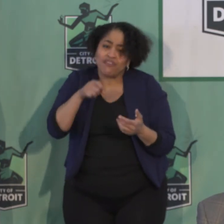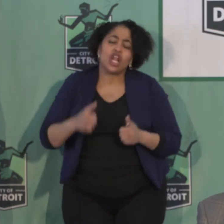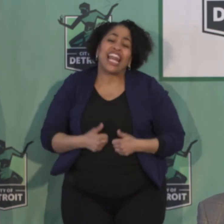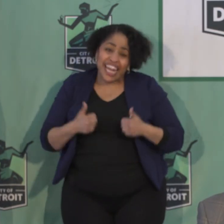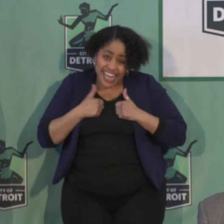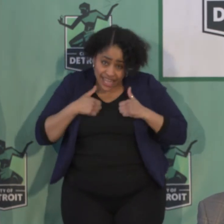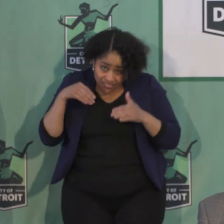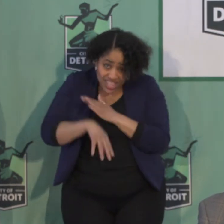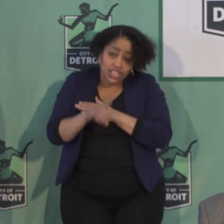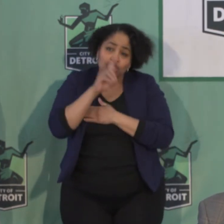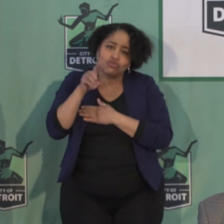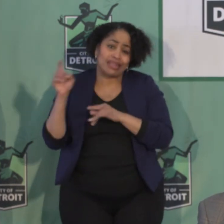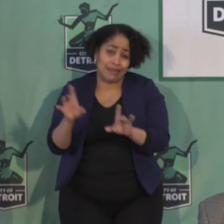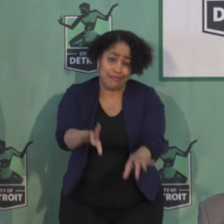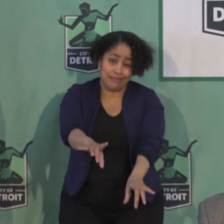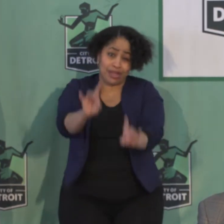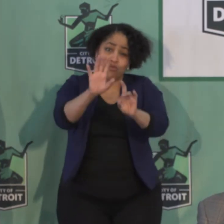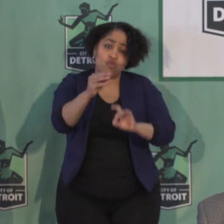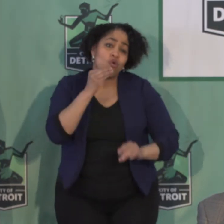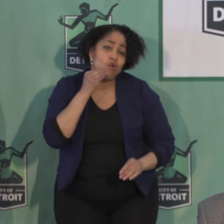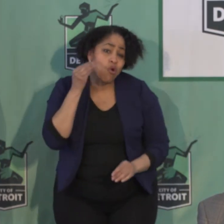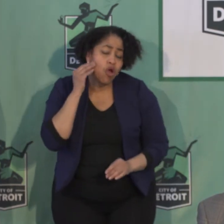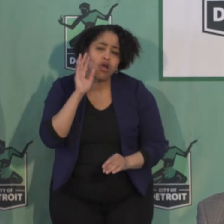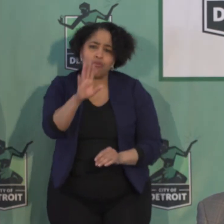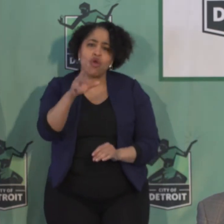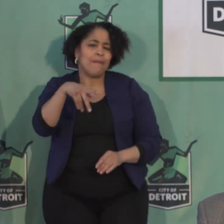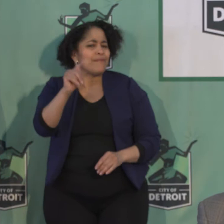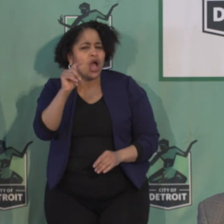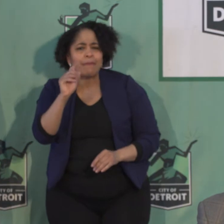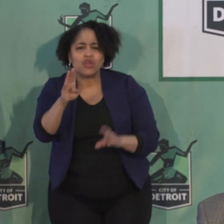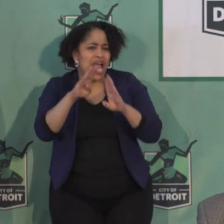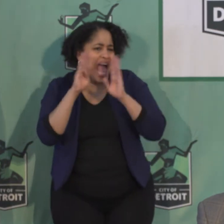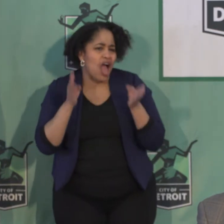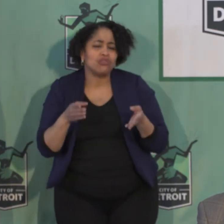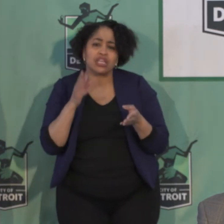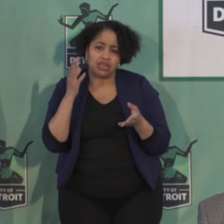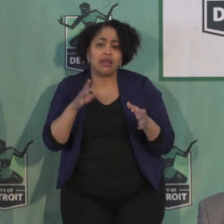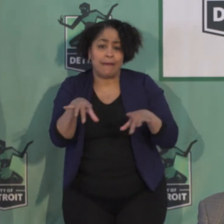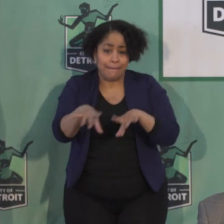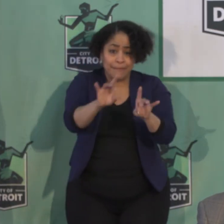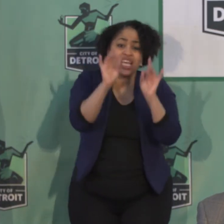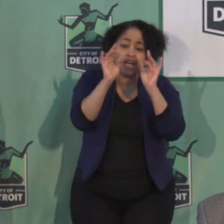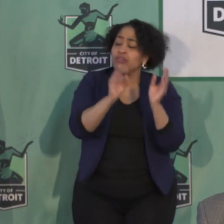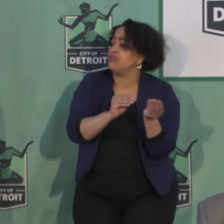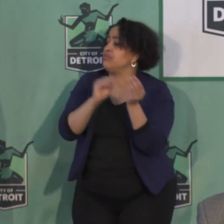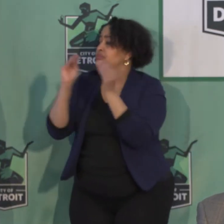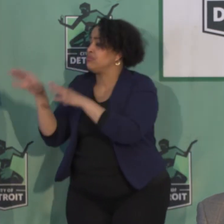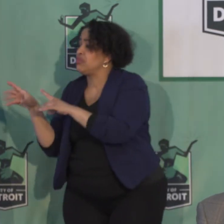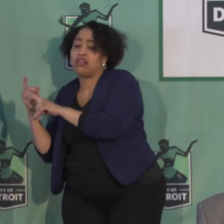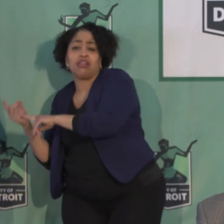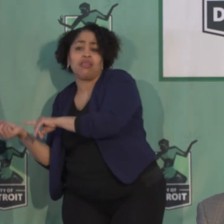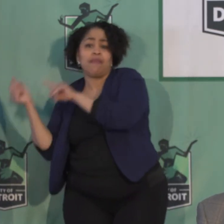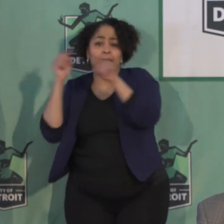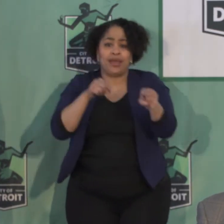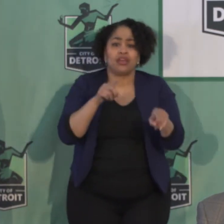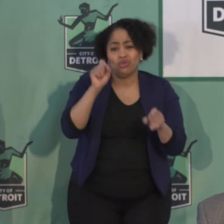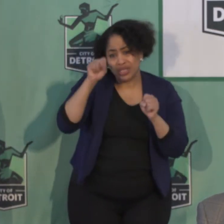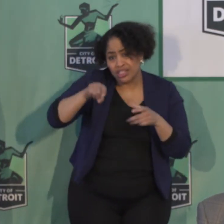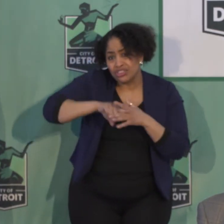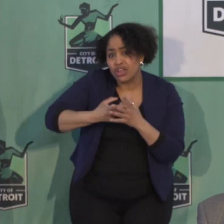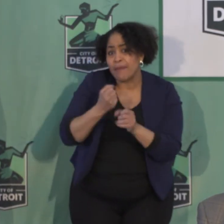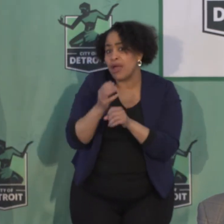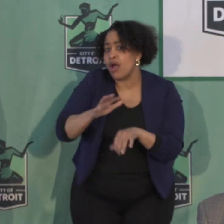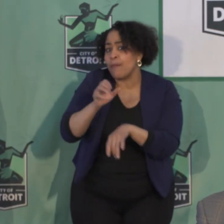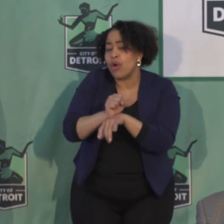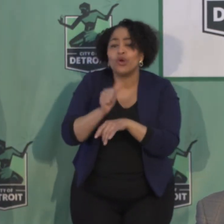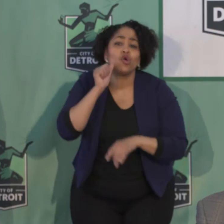city and get picked up at your house in the city or your apartment in the city, and they'll take you right back. You can start making appointments